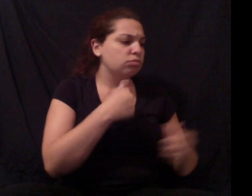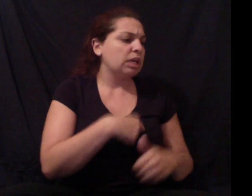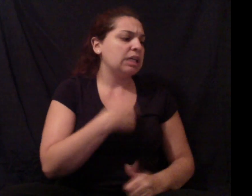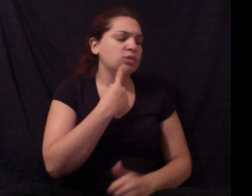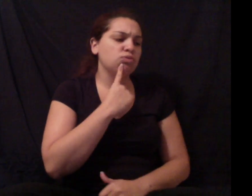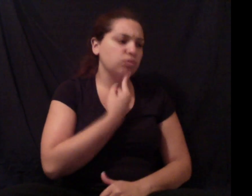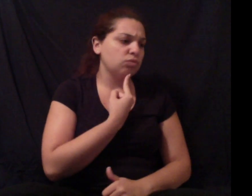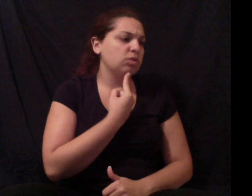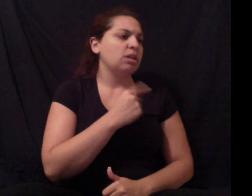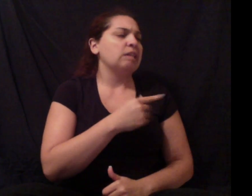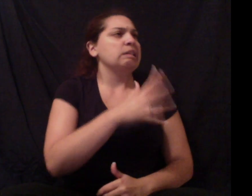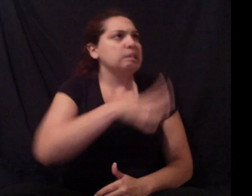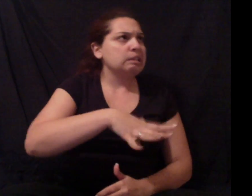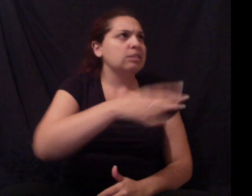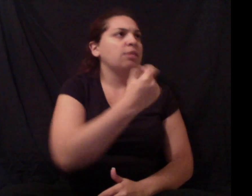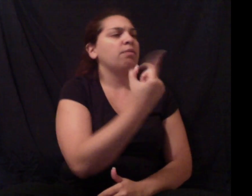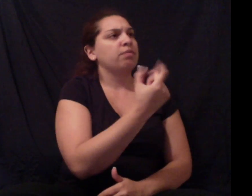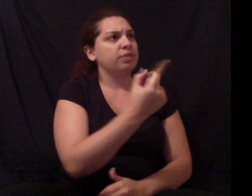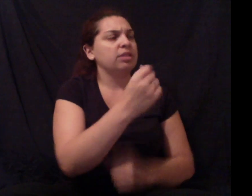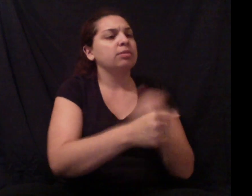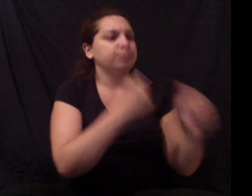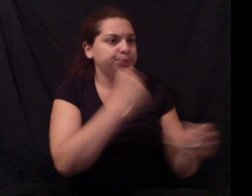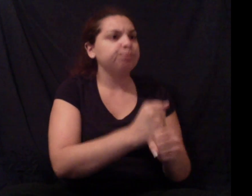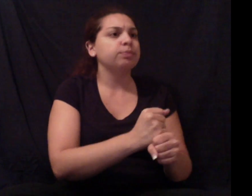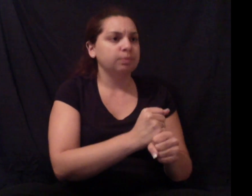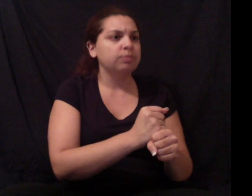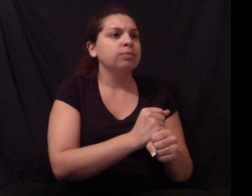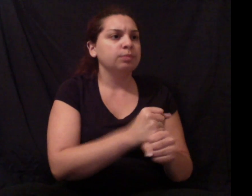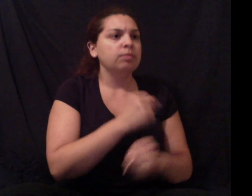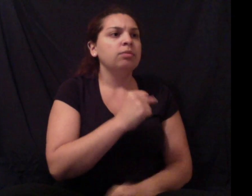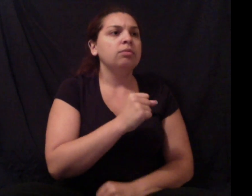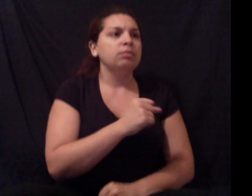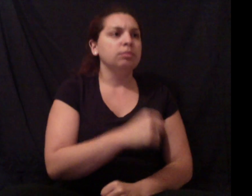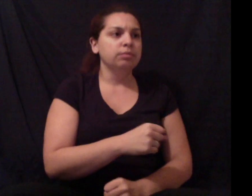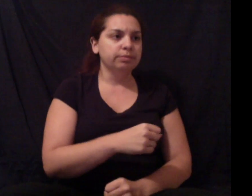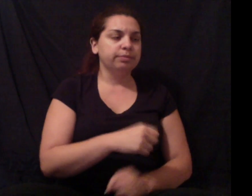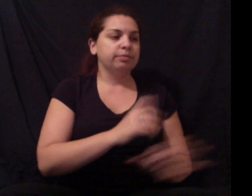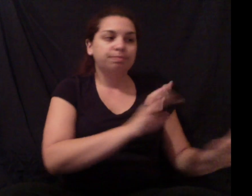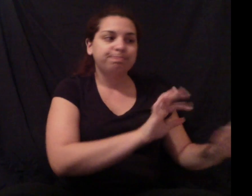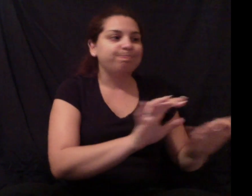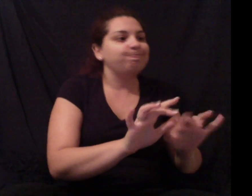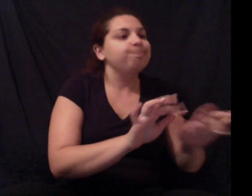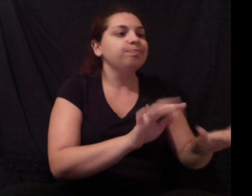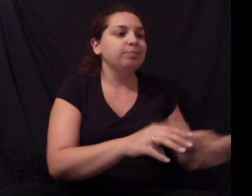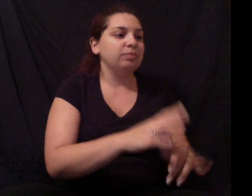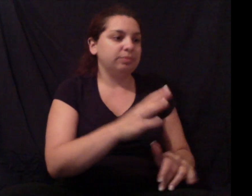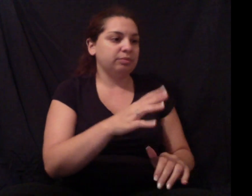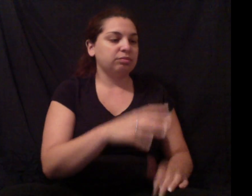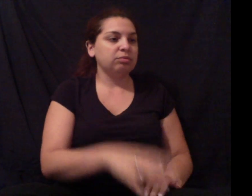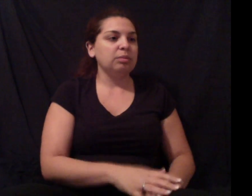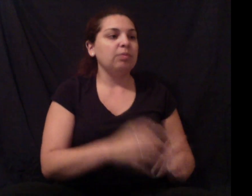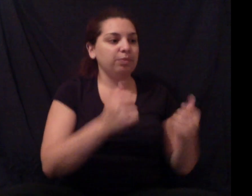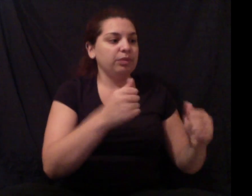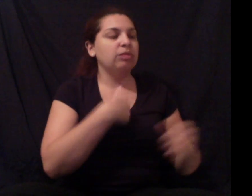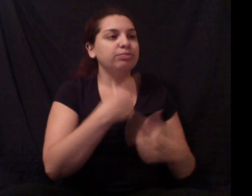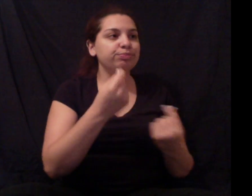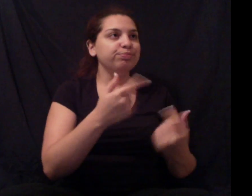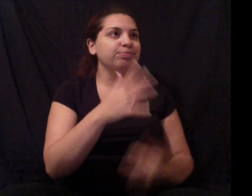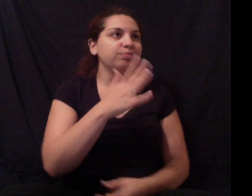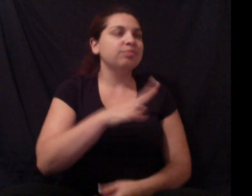seriously starting in about 11 years old. I started taking drum lessons because I had taken piano lessons before, but that kind of was just, piddling around